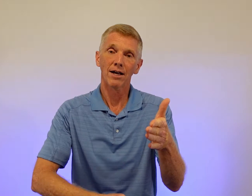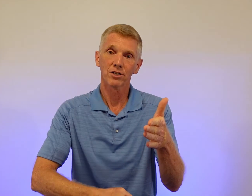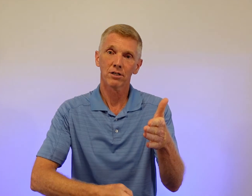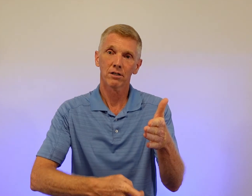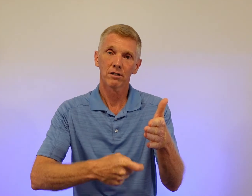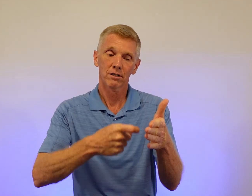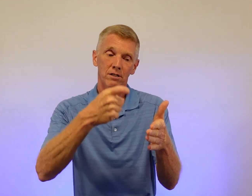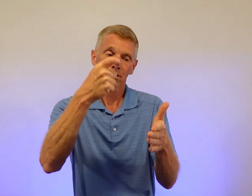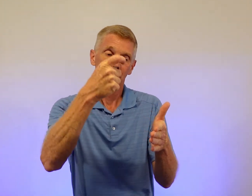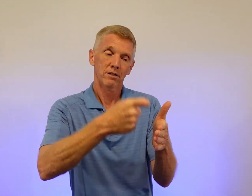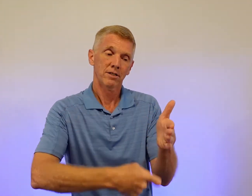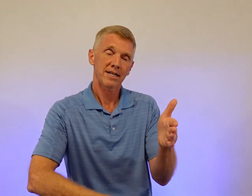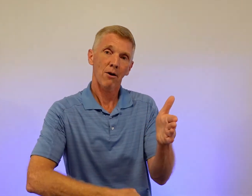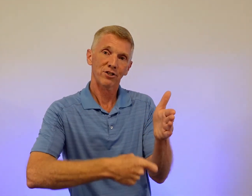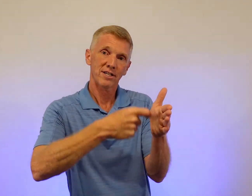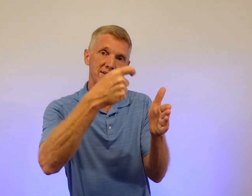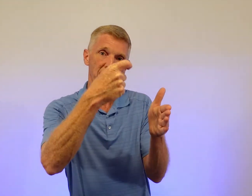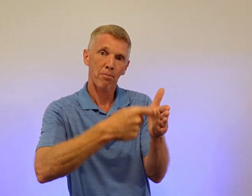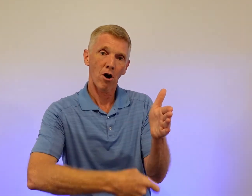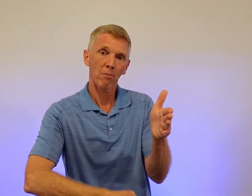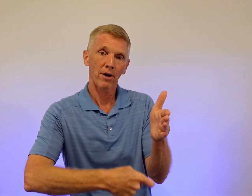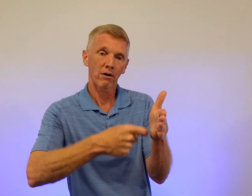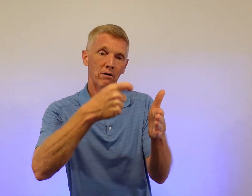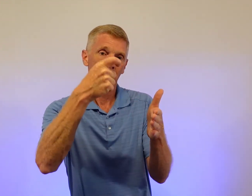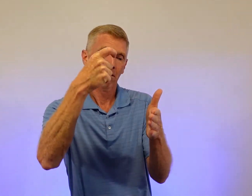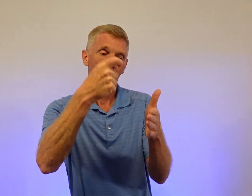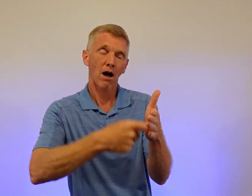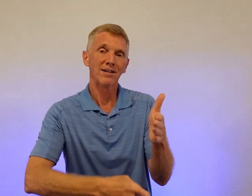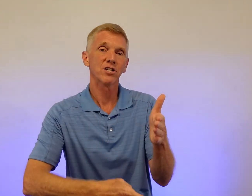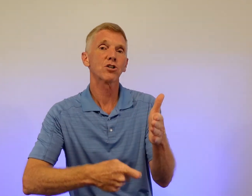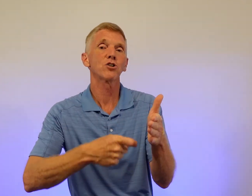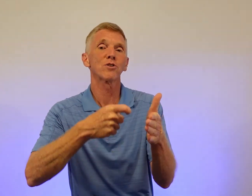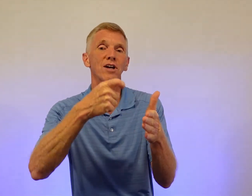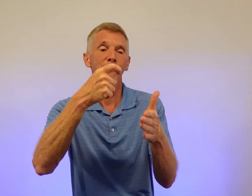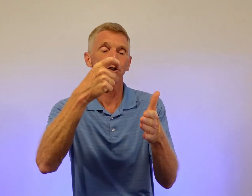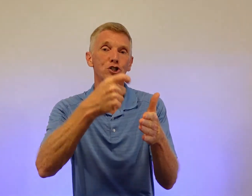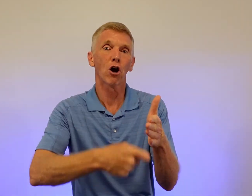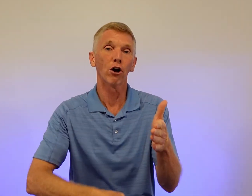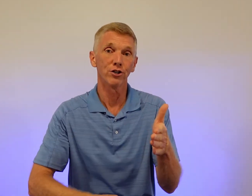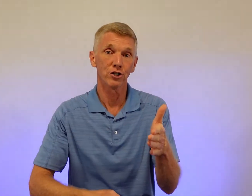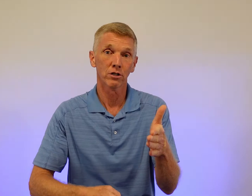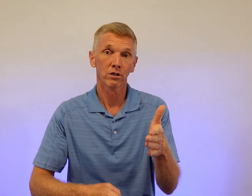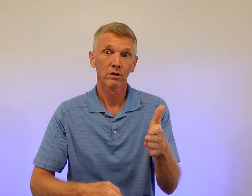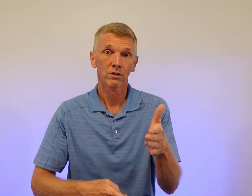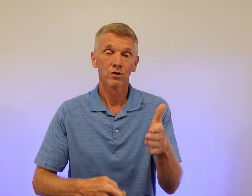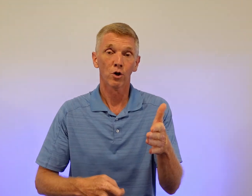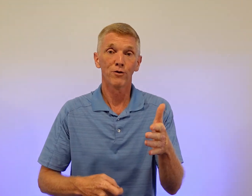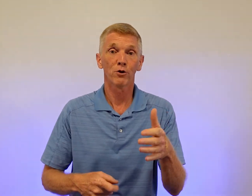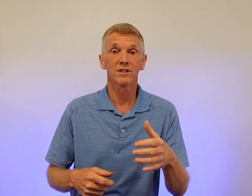Cost. See how it just hits that palm there? Cost. This is also the sign for charge. So if you're going to